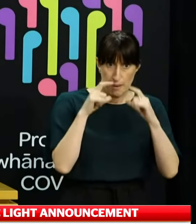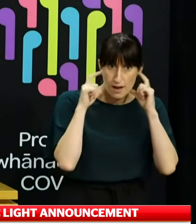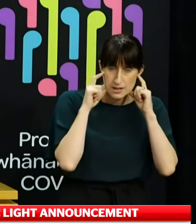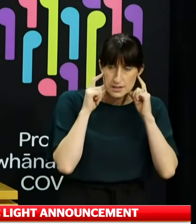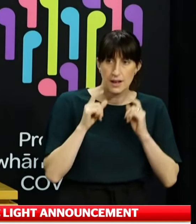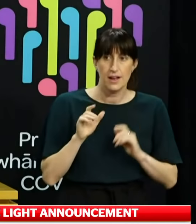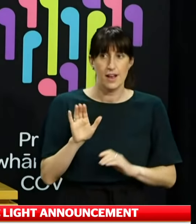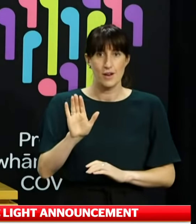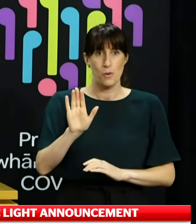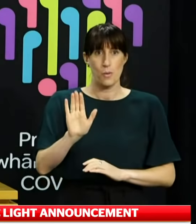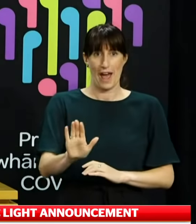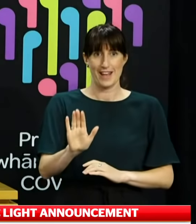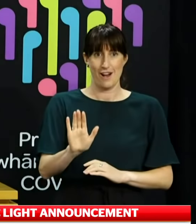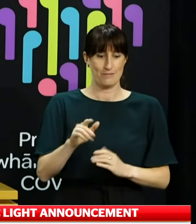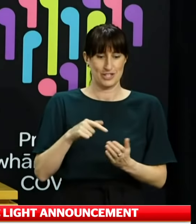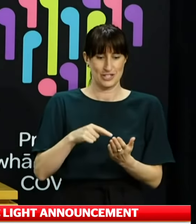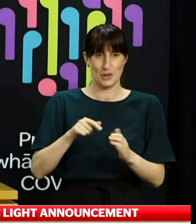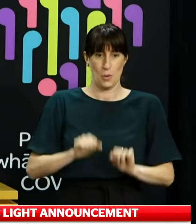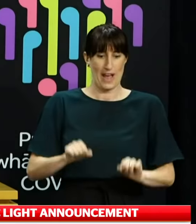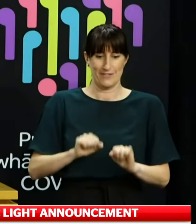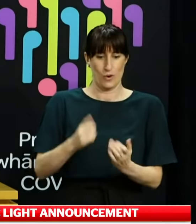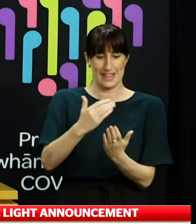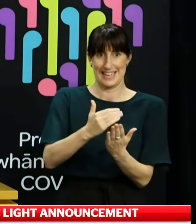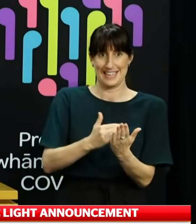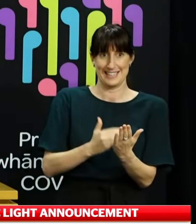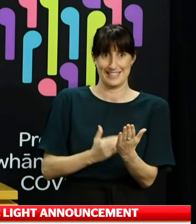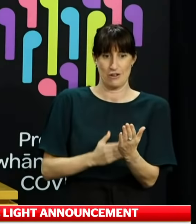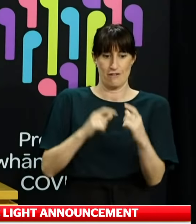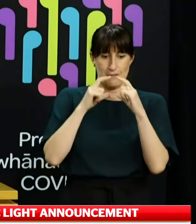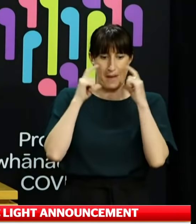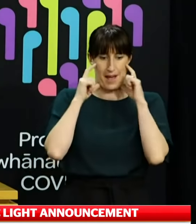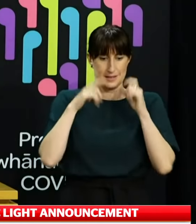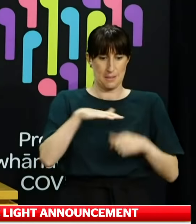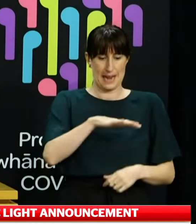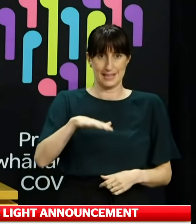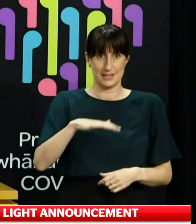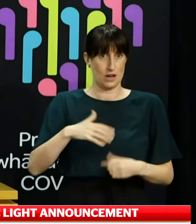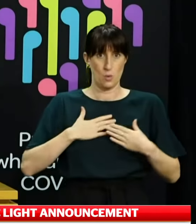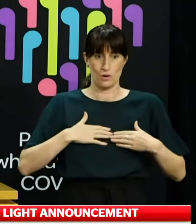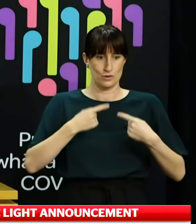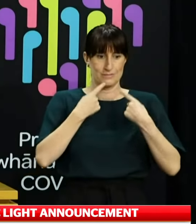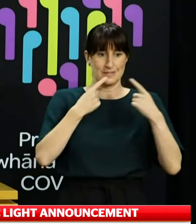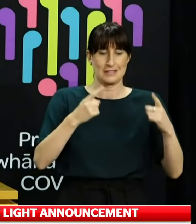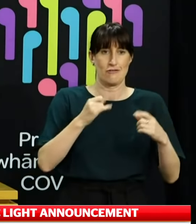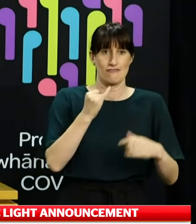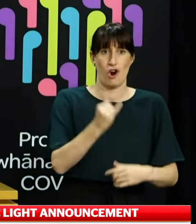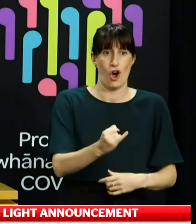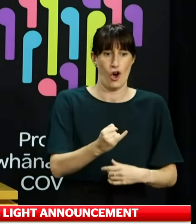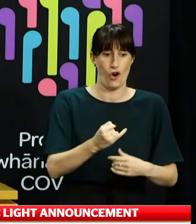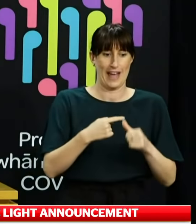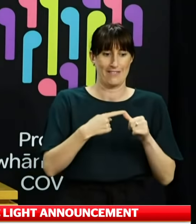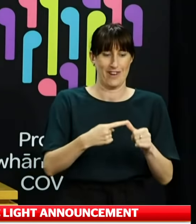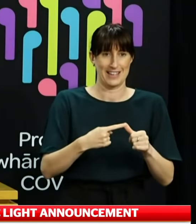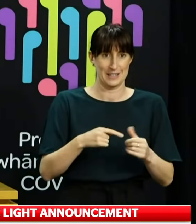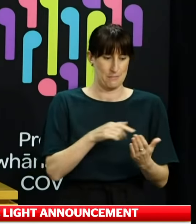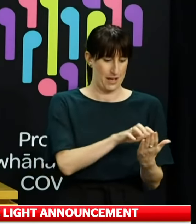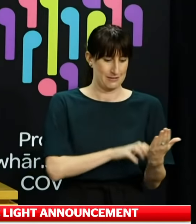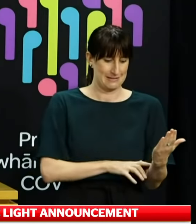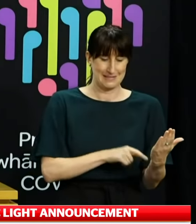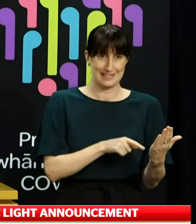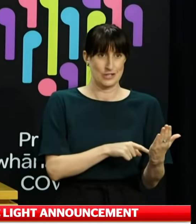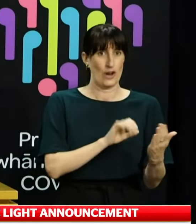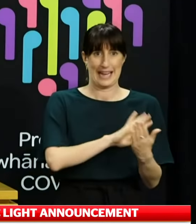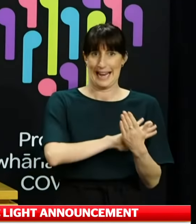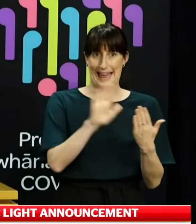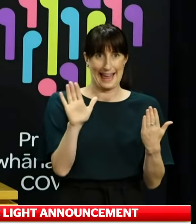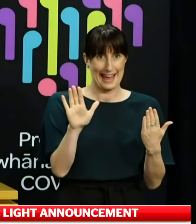I'm just waiting for the absolute list to come through, just because I don't want to give people guidance that is incorrect. I acknowledge that the script that I used probably wasn't